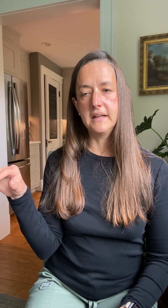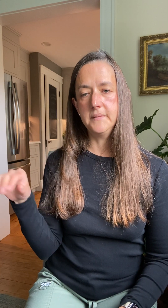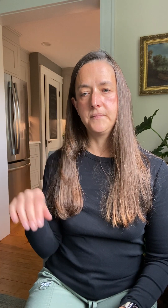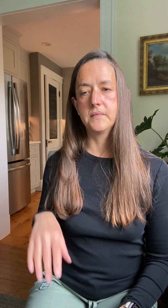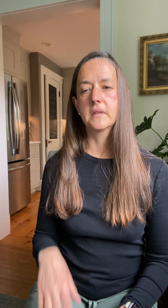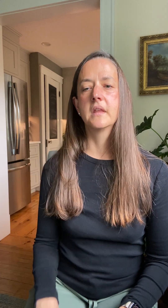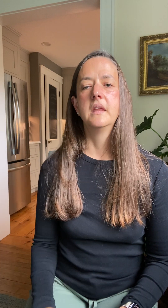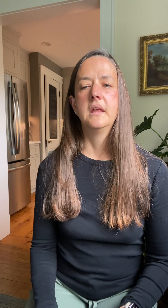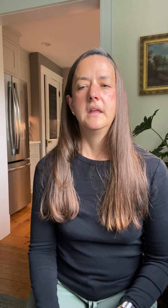spelling.